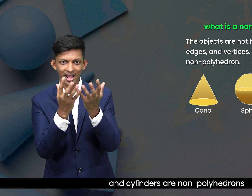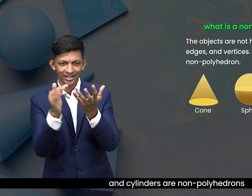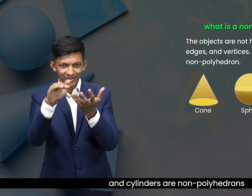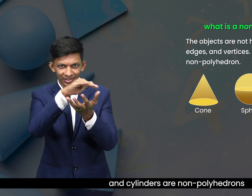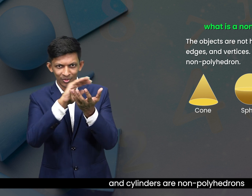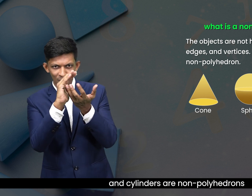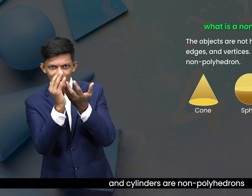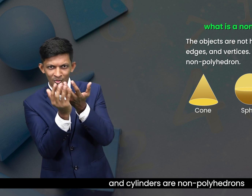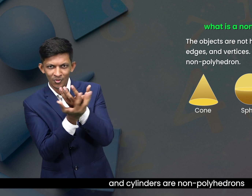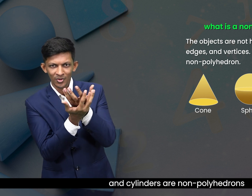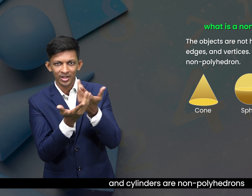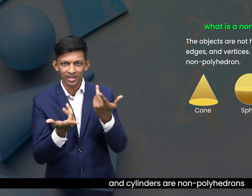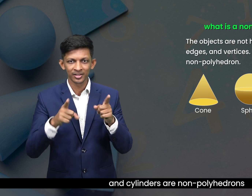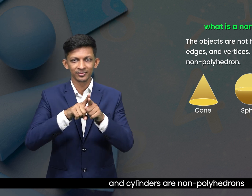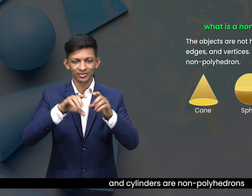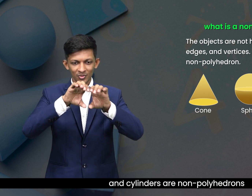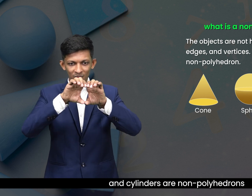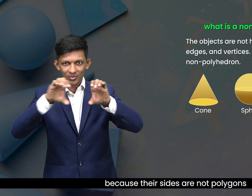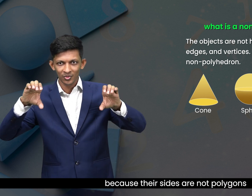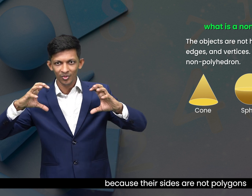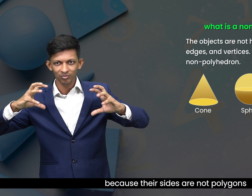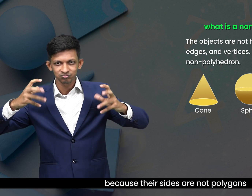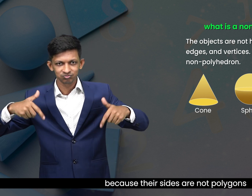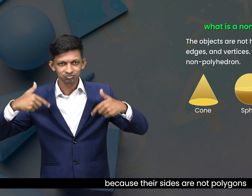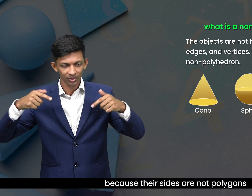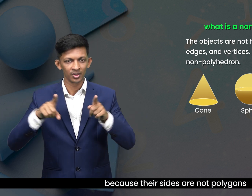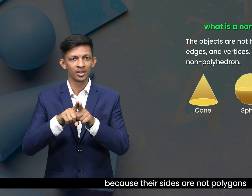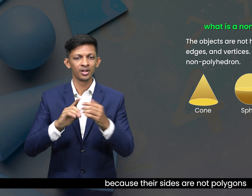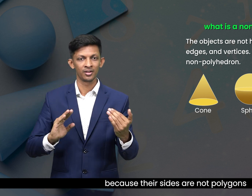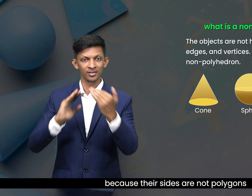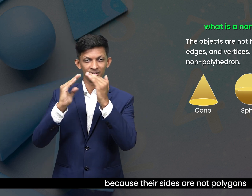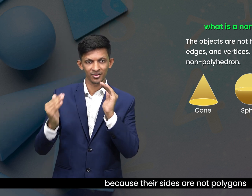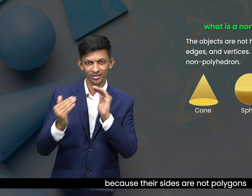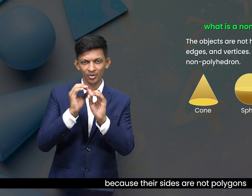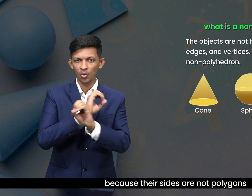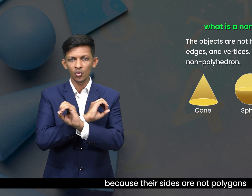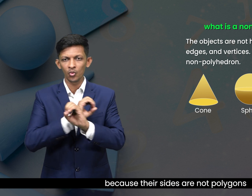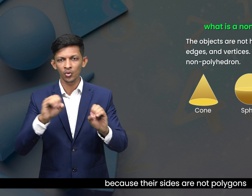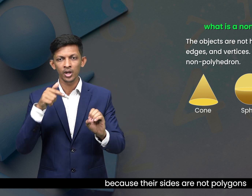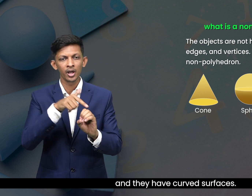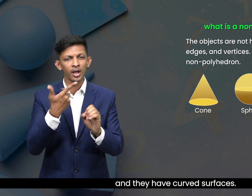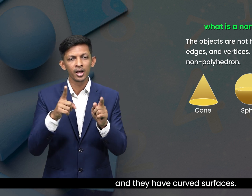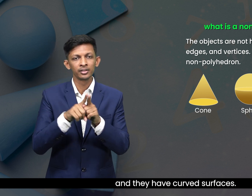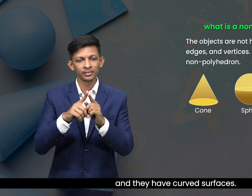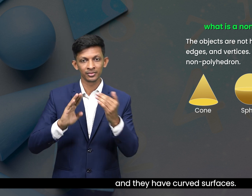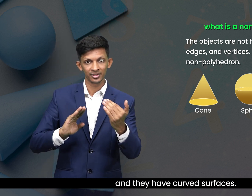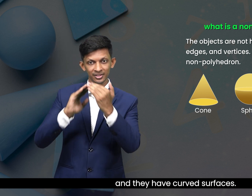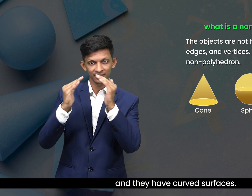cylinders are non-polyhedrons because their sides are not polygons and they have curved